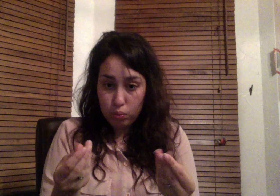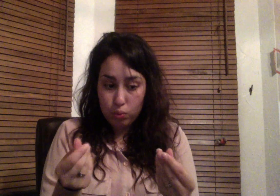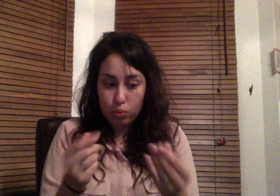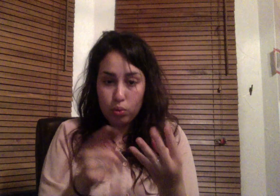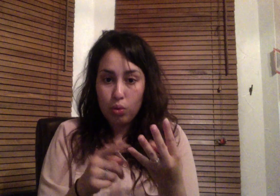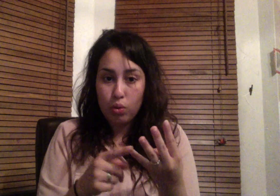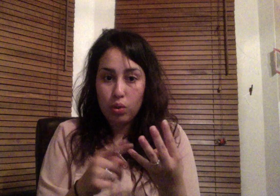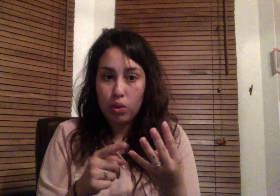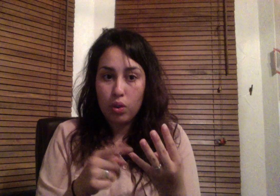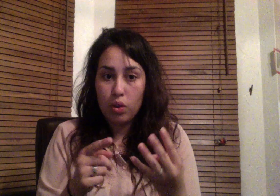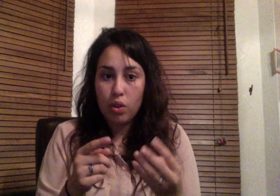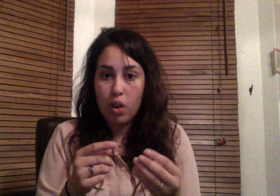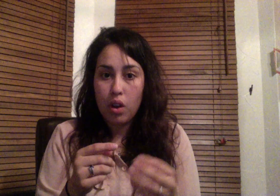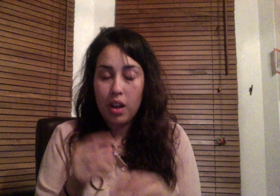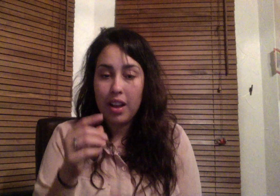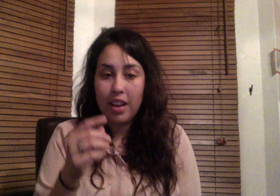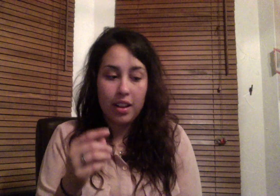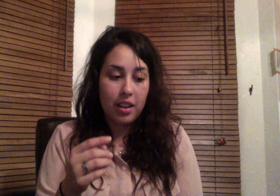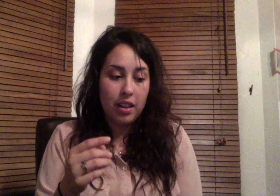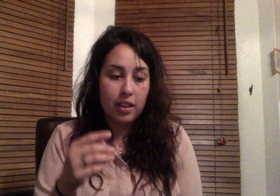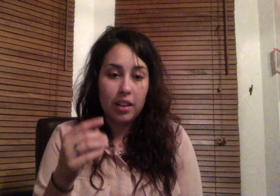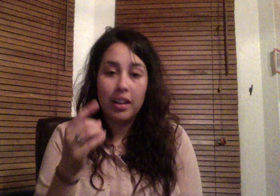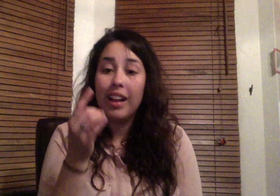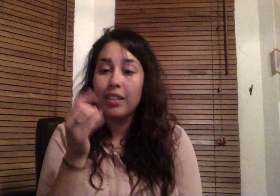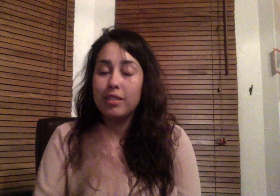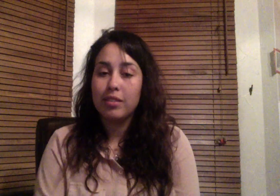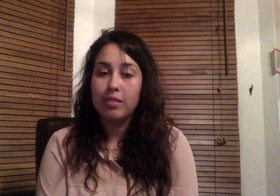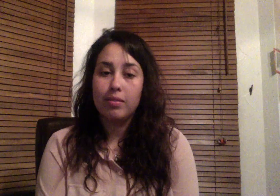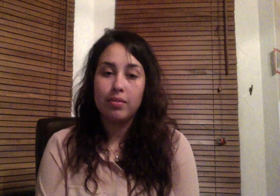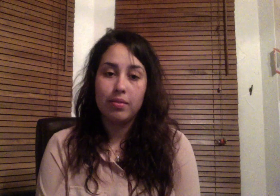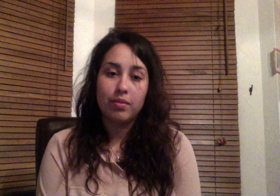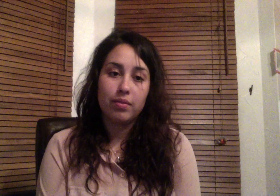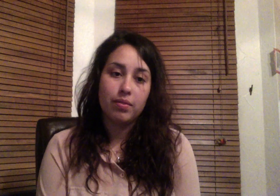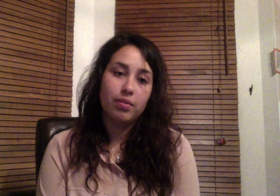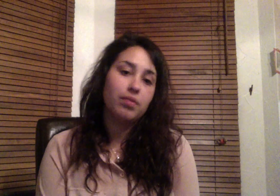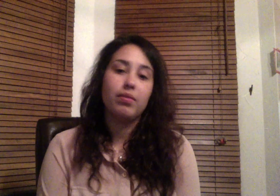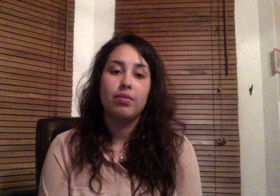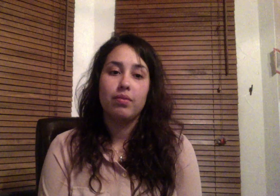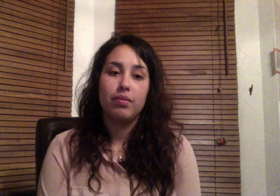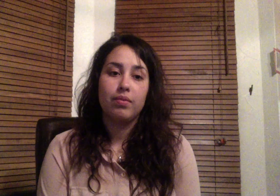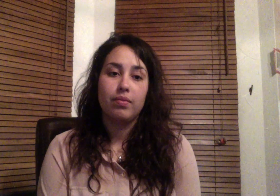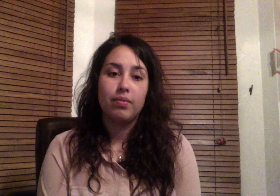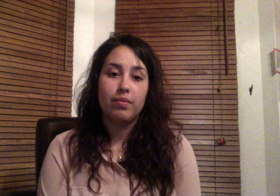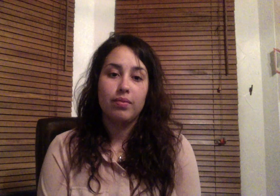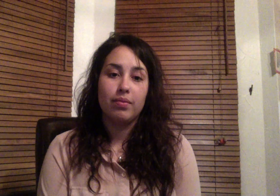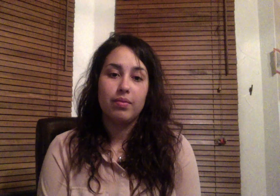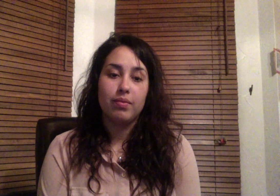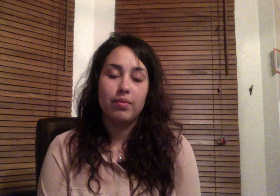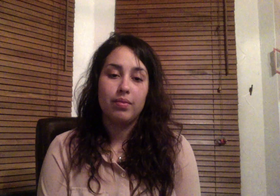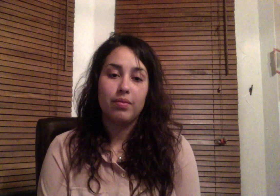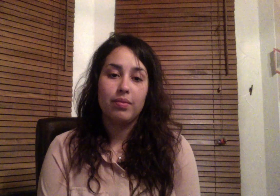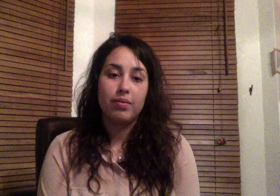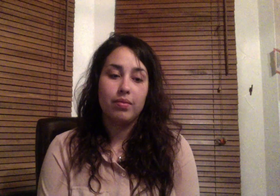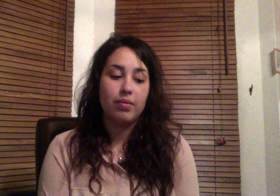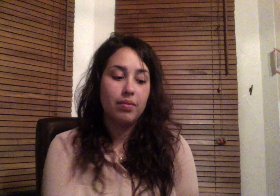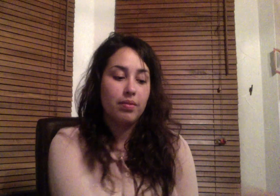Plants get light from the sun, water from the ground, and carbon dioxide from the air. All of these